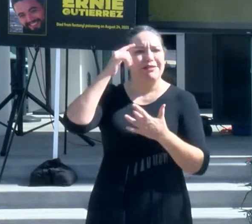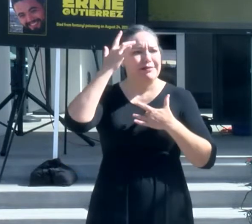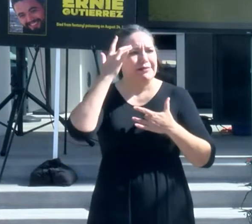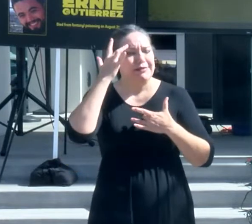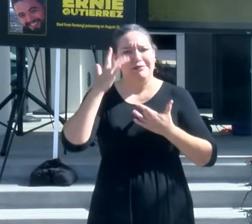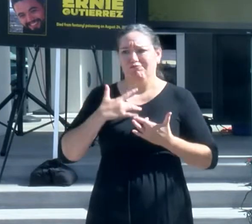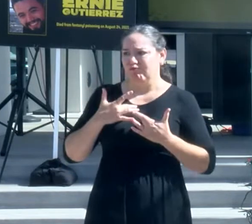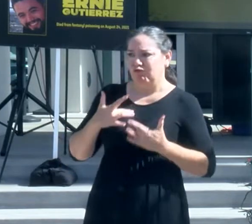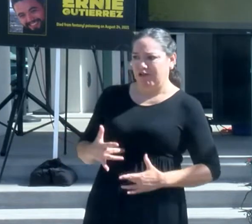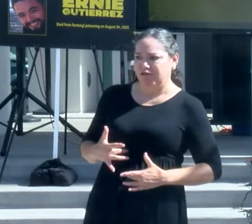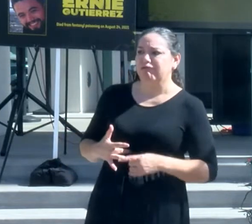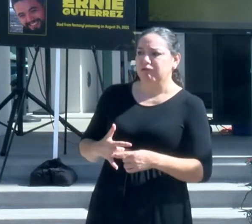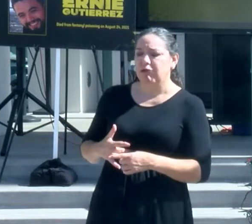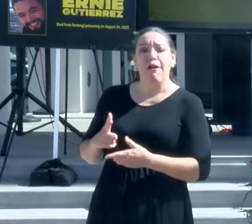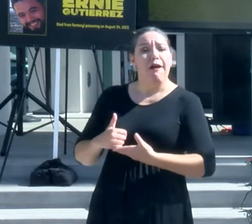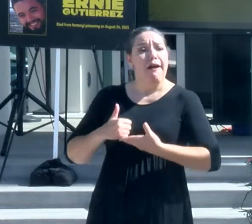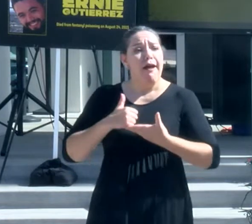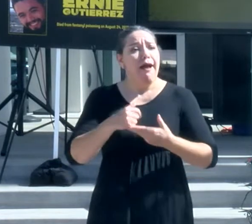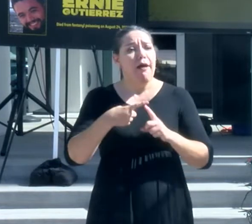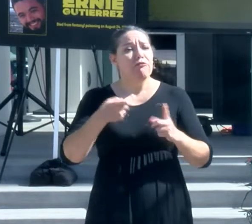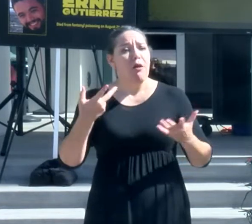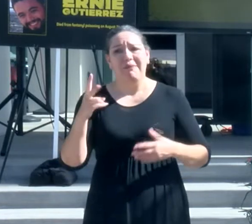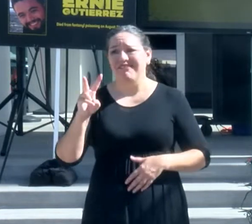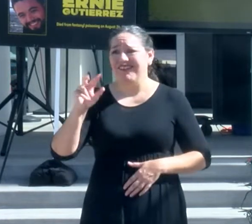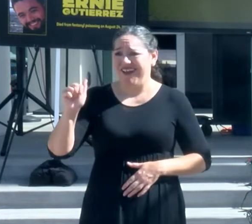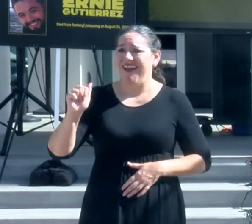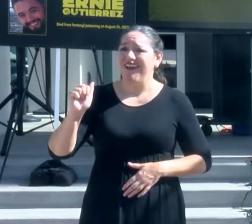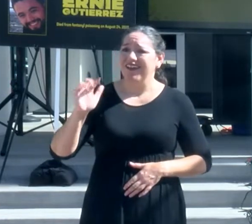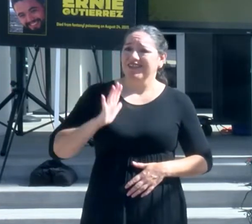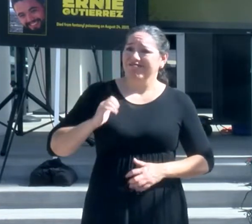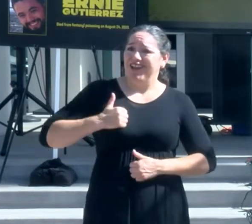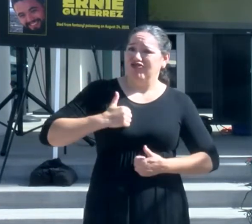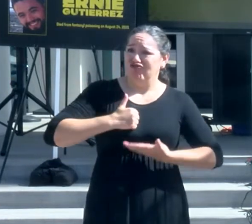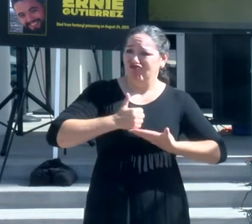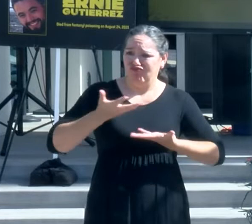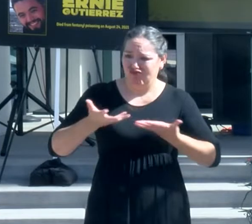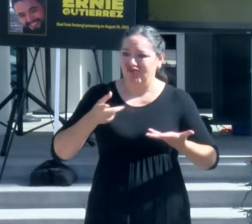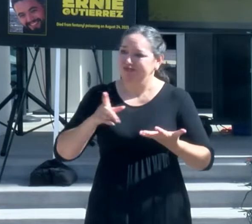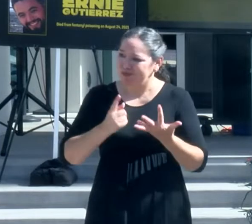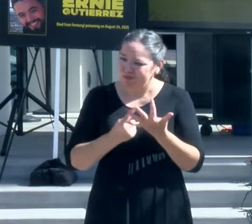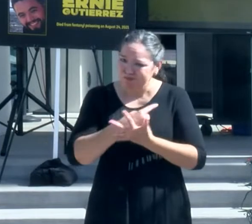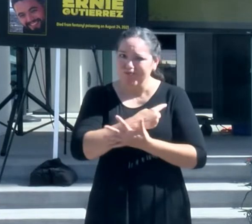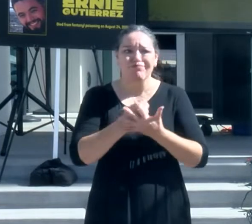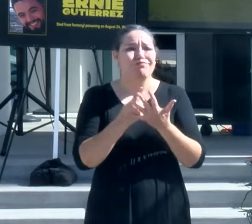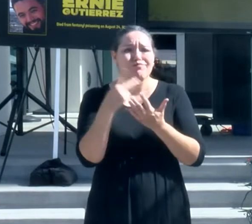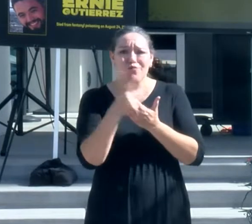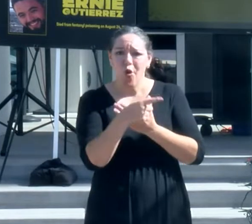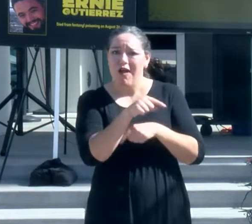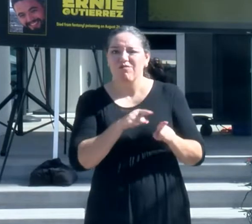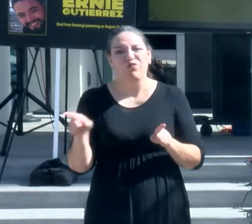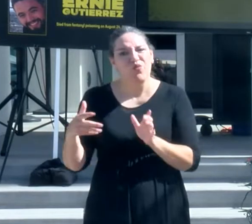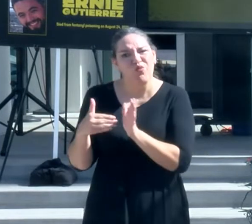With the help from the VA, Ernie was medicated and went through programs they offered. He often complained